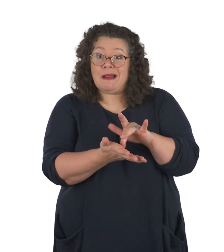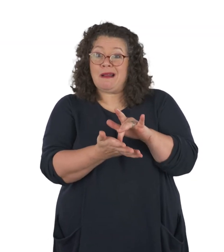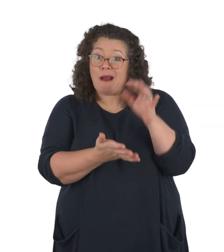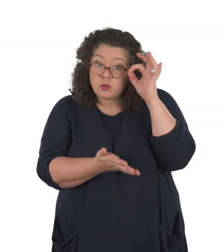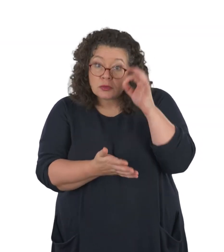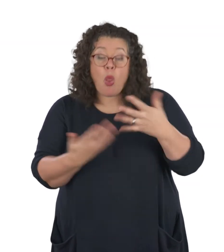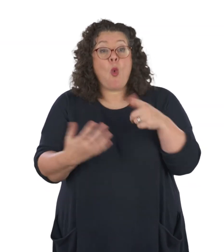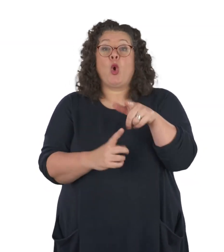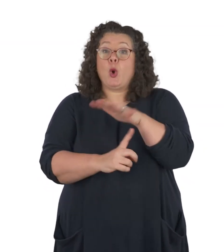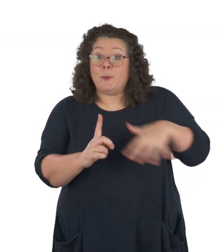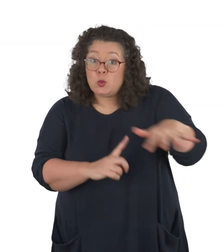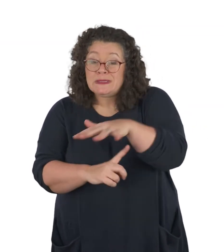your community or town council.